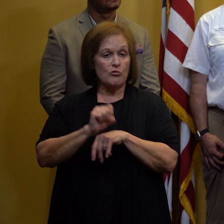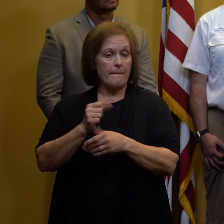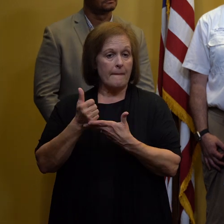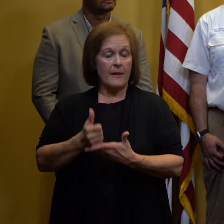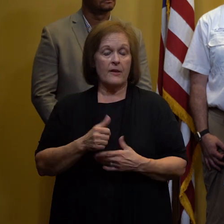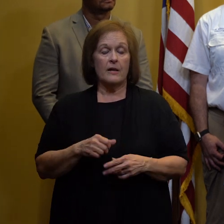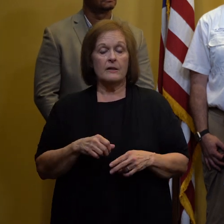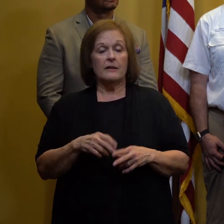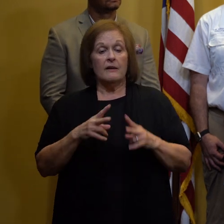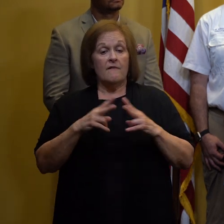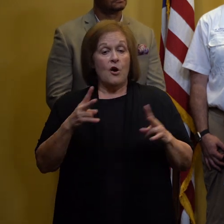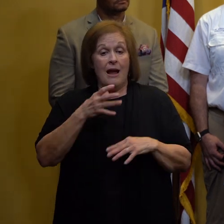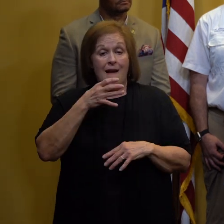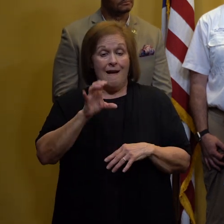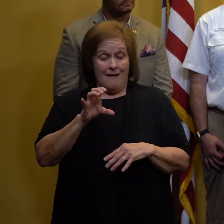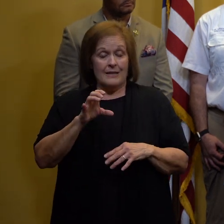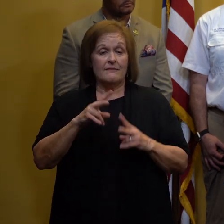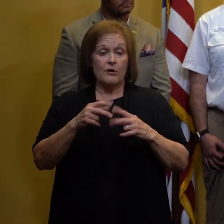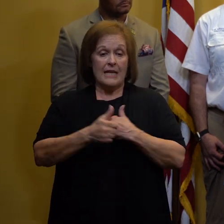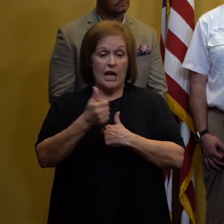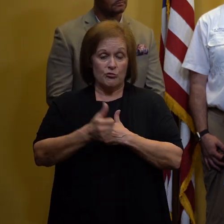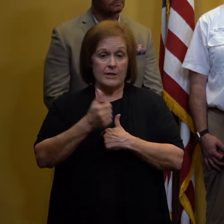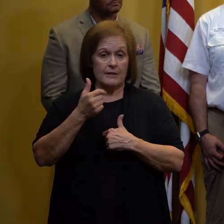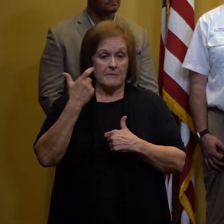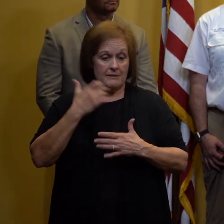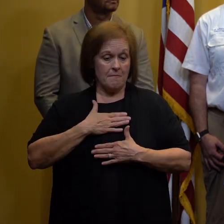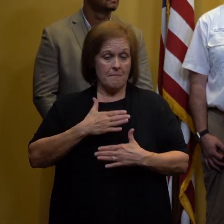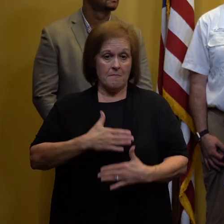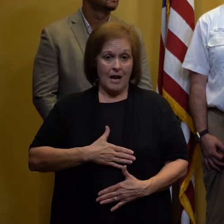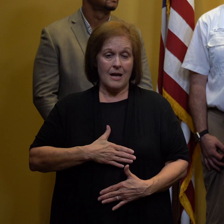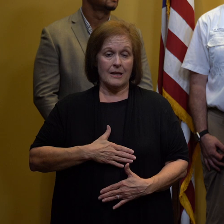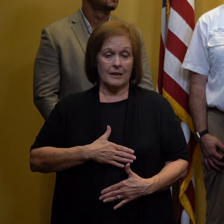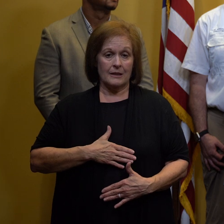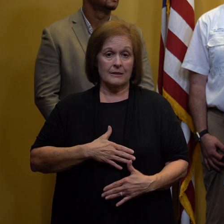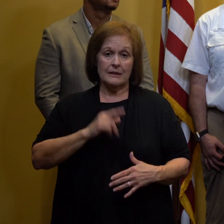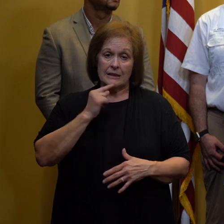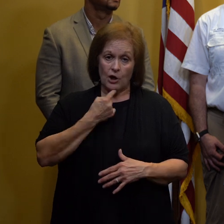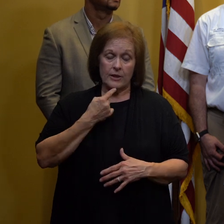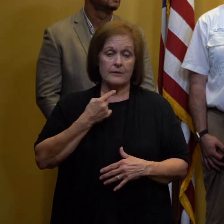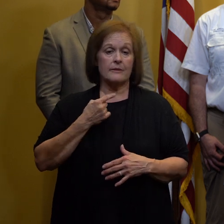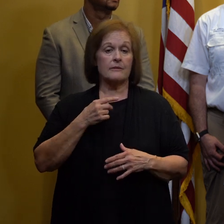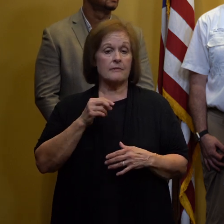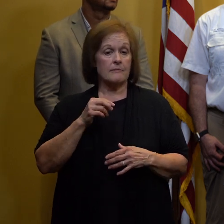heat is dangerous because it can push your body temperatures beyond its limits and can cause permanent damage and even death